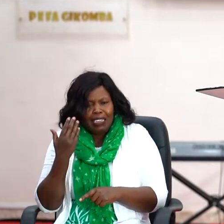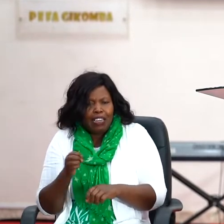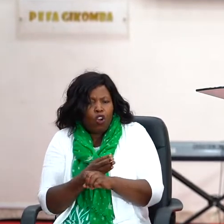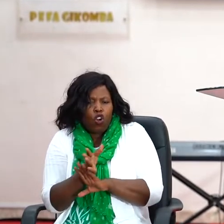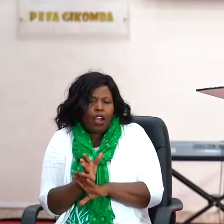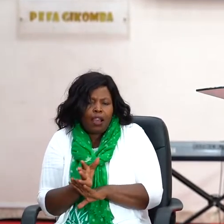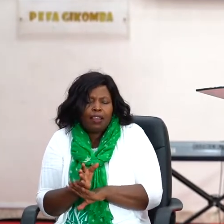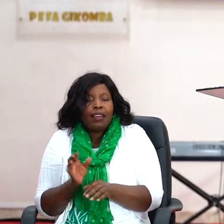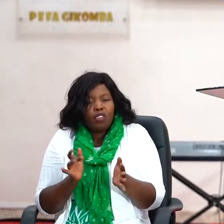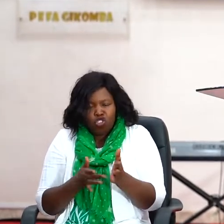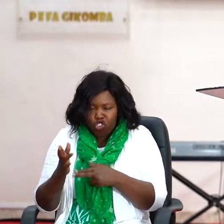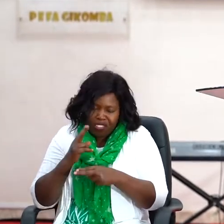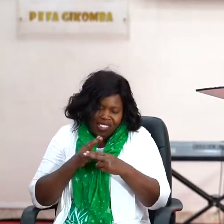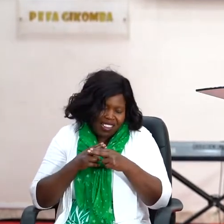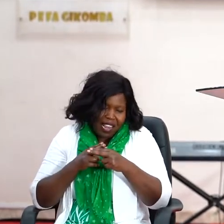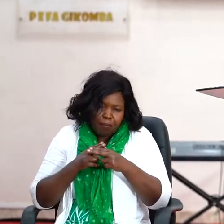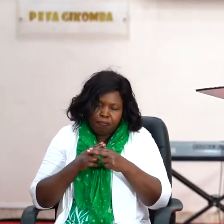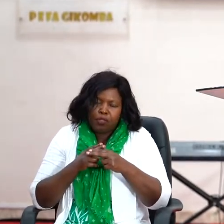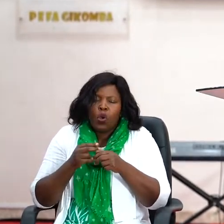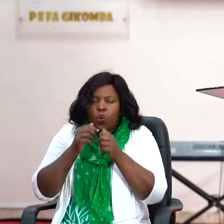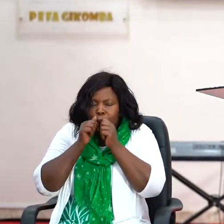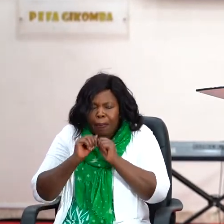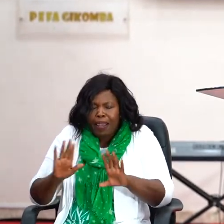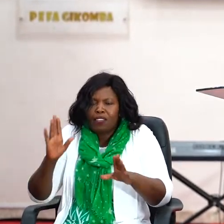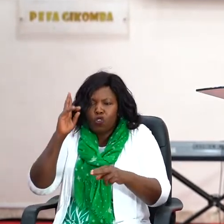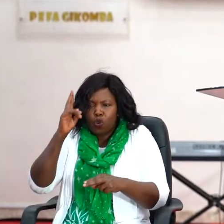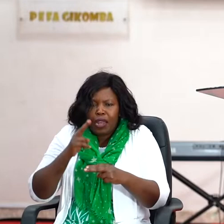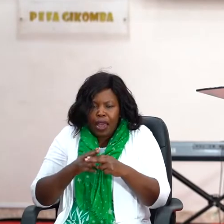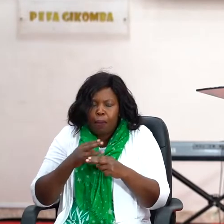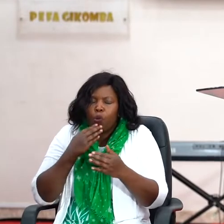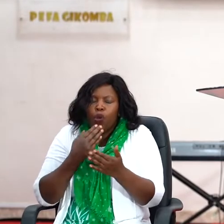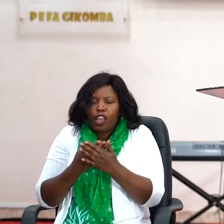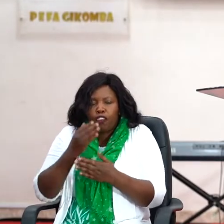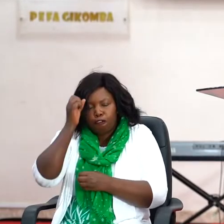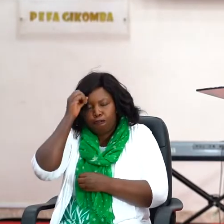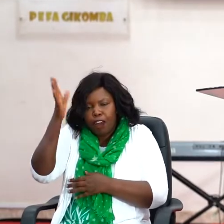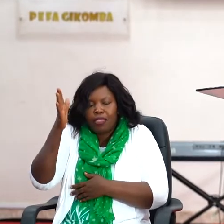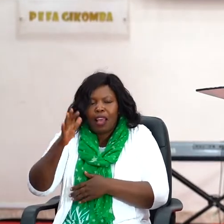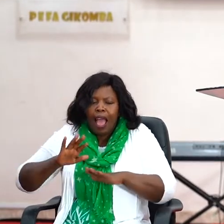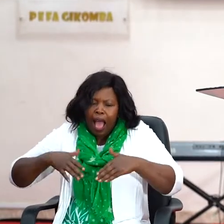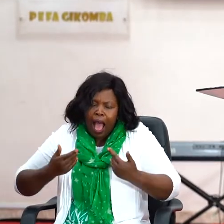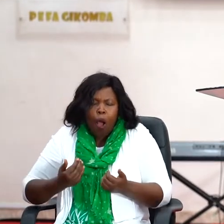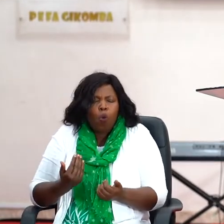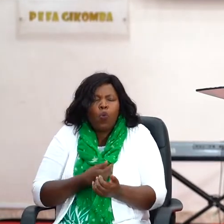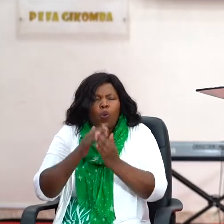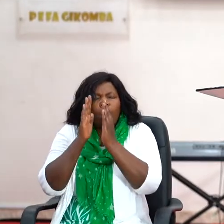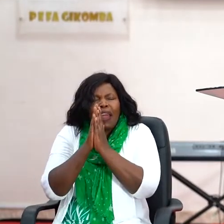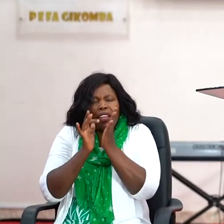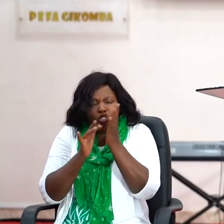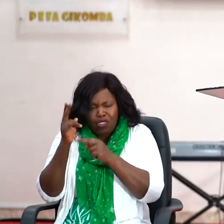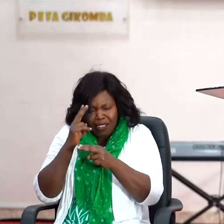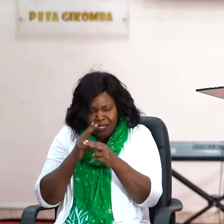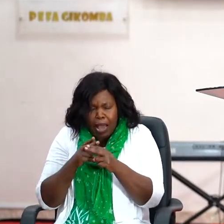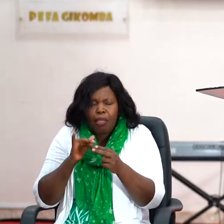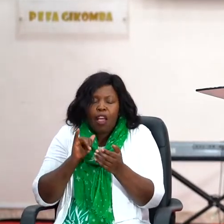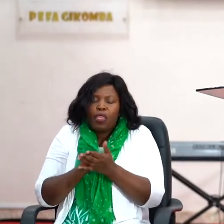coronavirus in the name of Jesus. We bless your name. We thank you, Father. How we pray in Jesus' name that